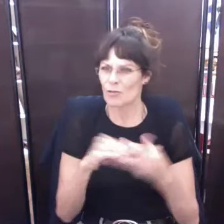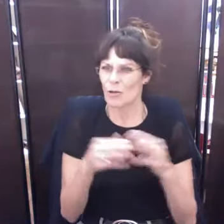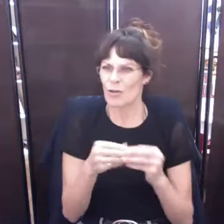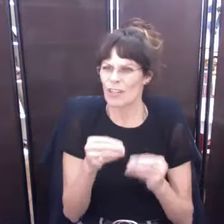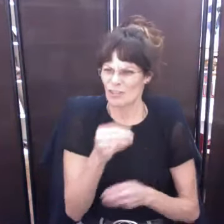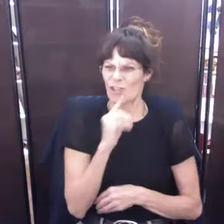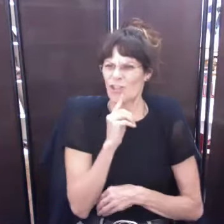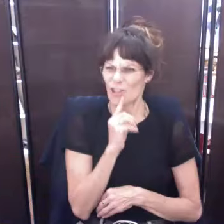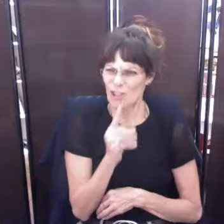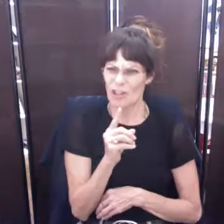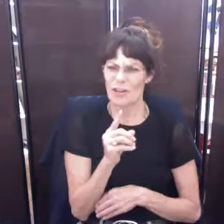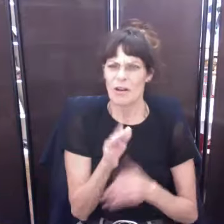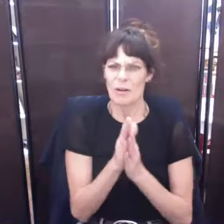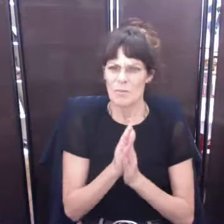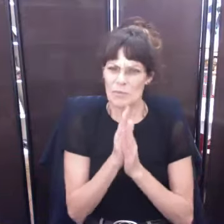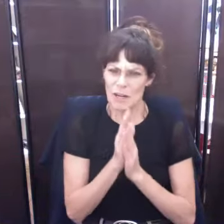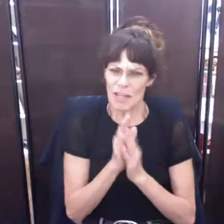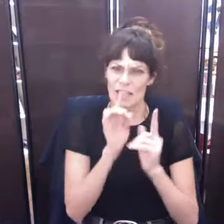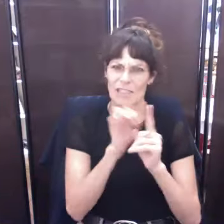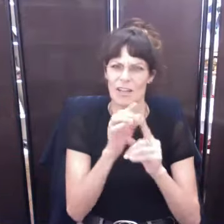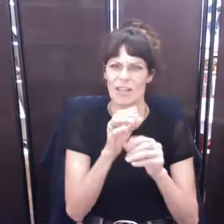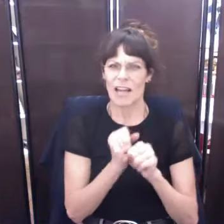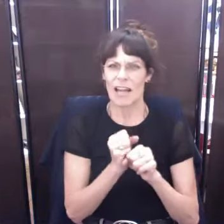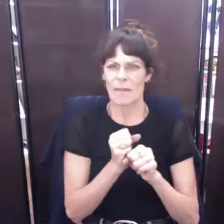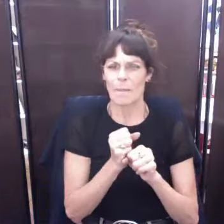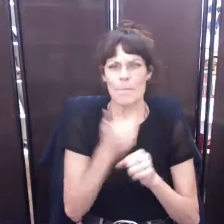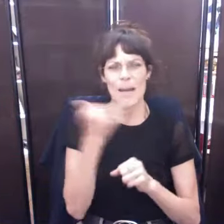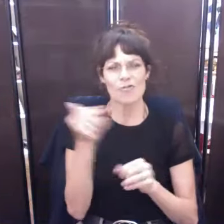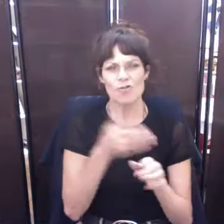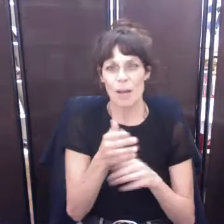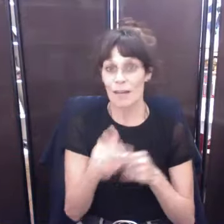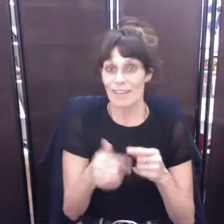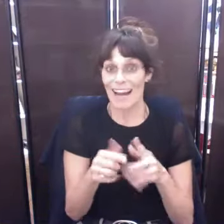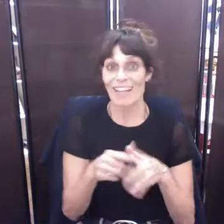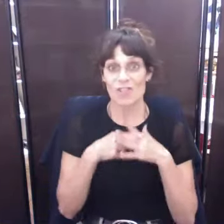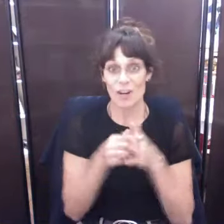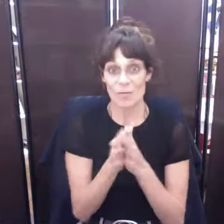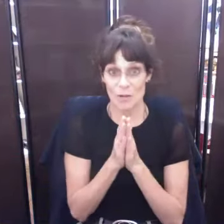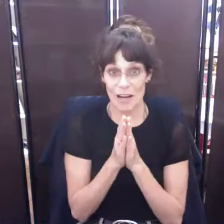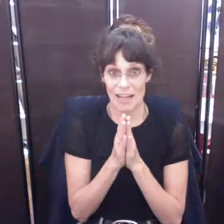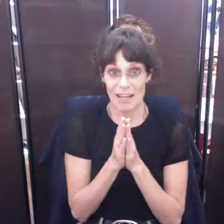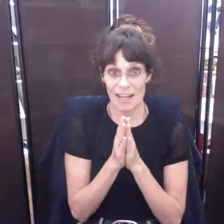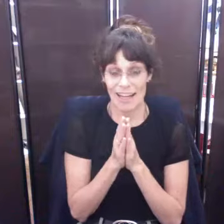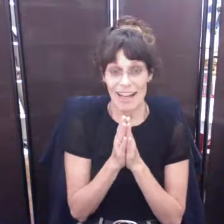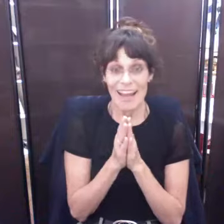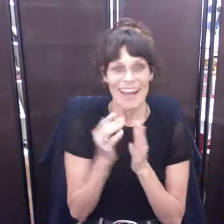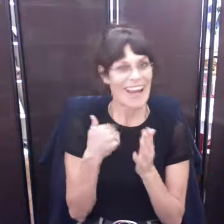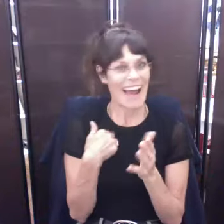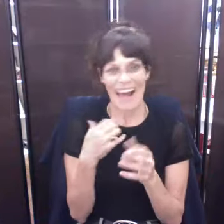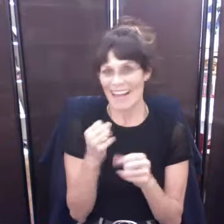got the best job in the world. And I thought, you're a liar. And then I started doing it, you know. And guess what? I got the best job in the world.